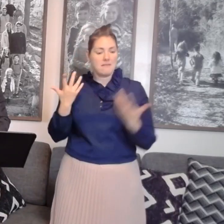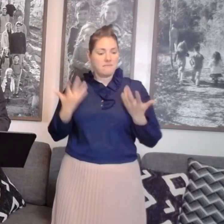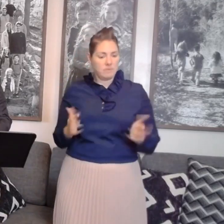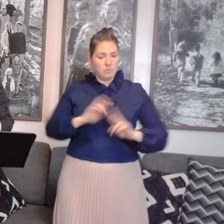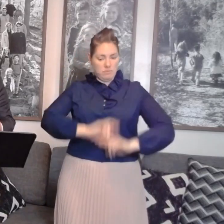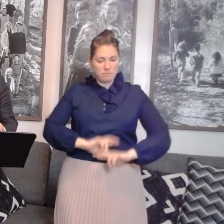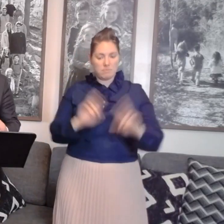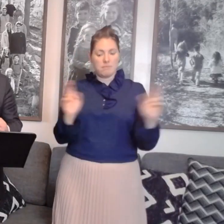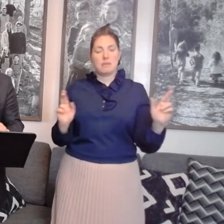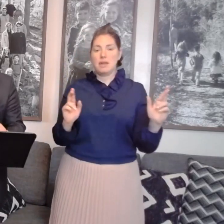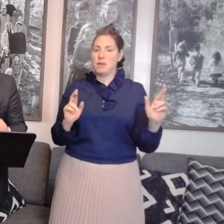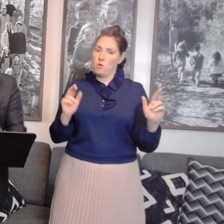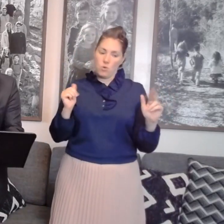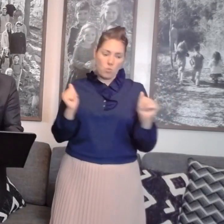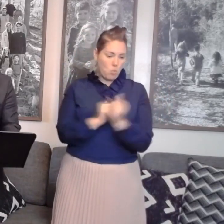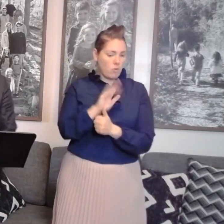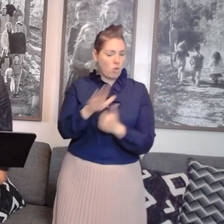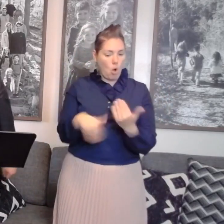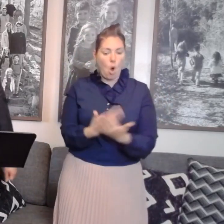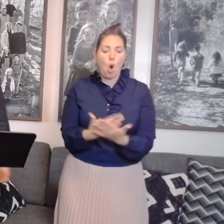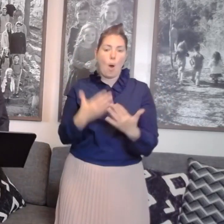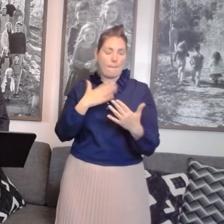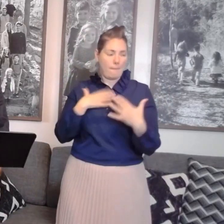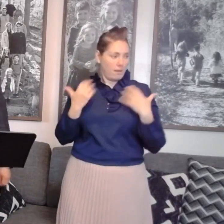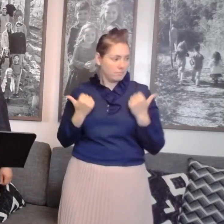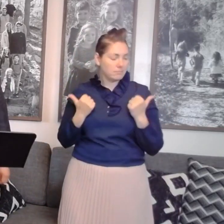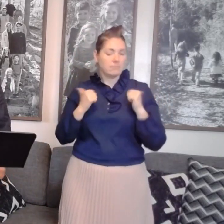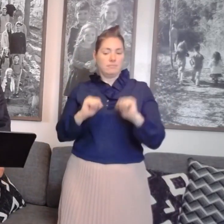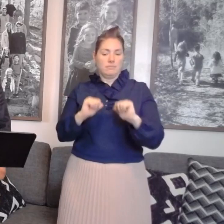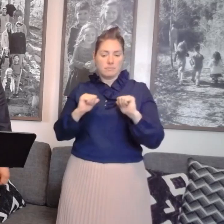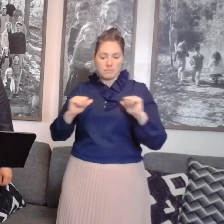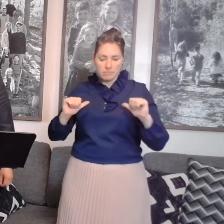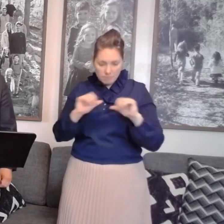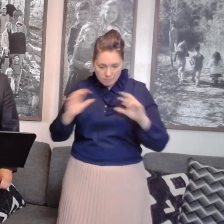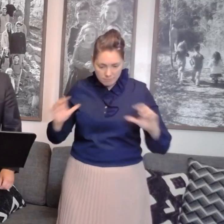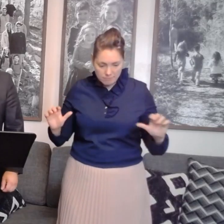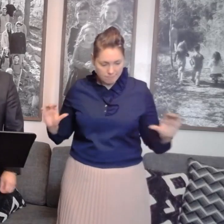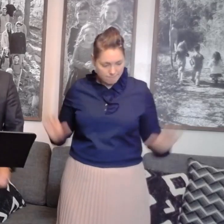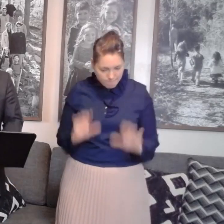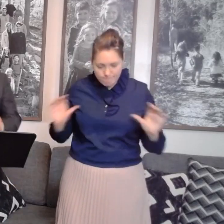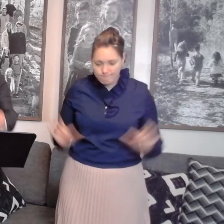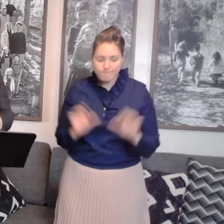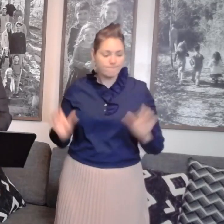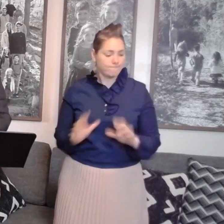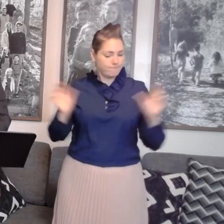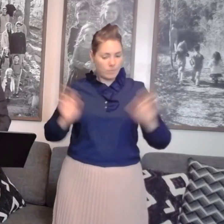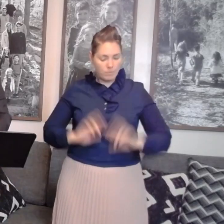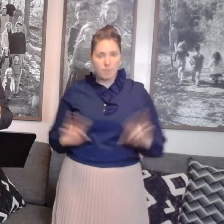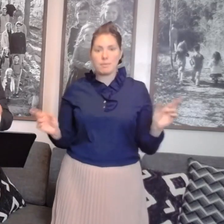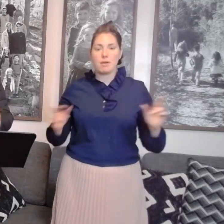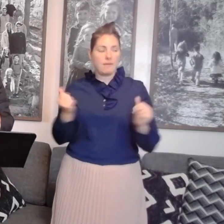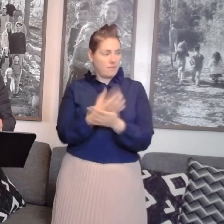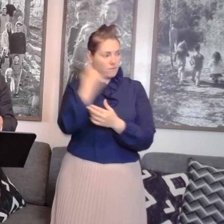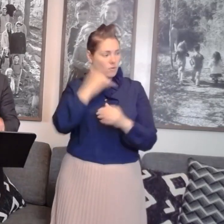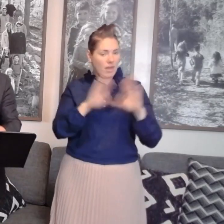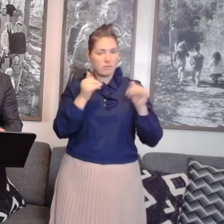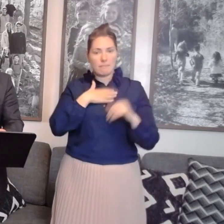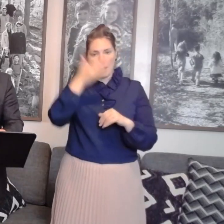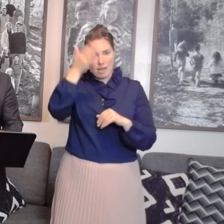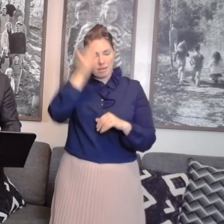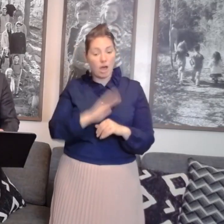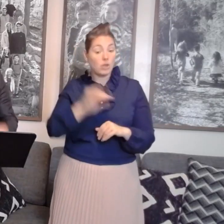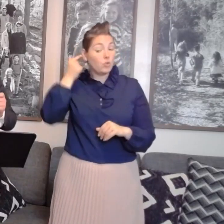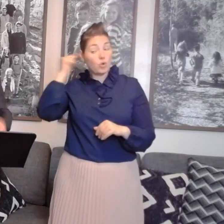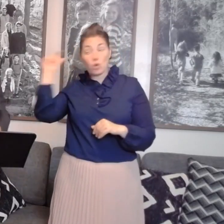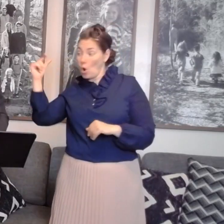prepared with all my might for the house of my God. The gold for things of